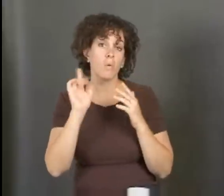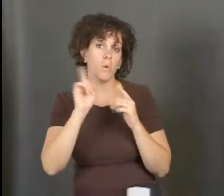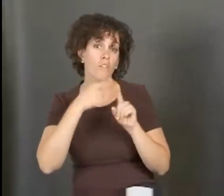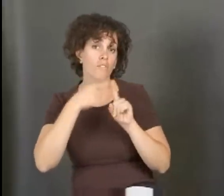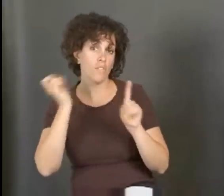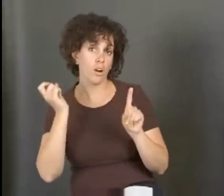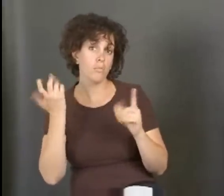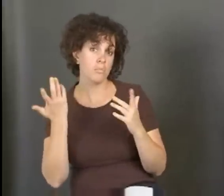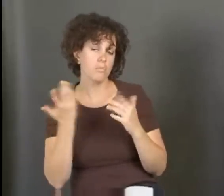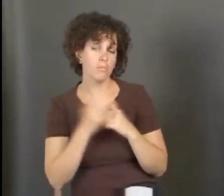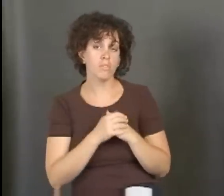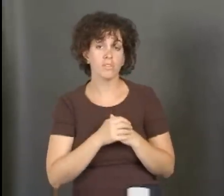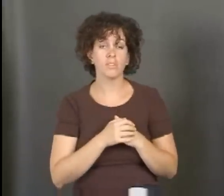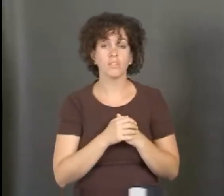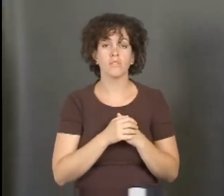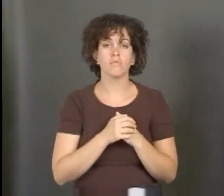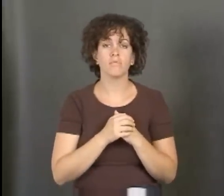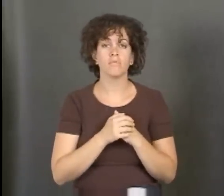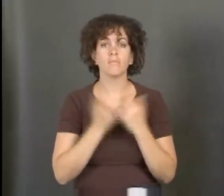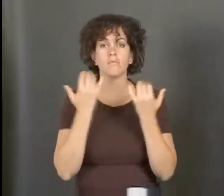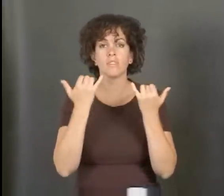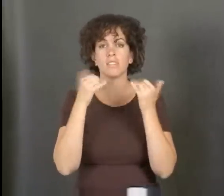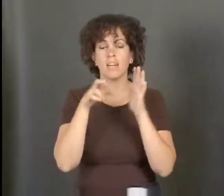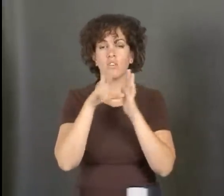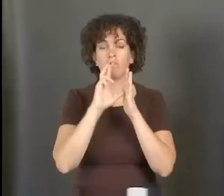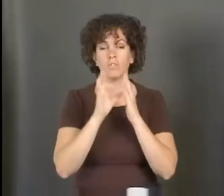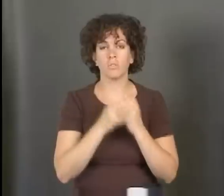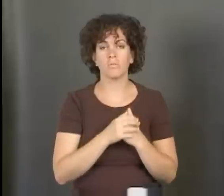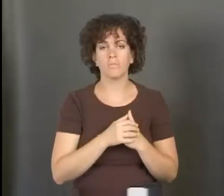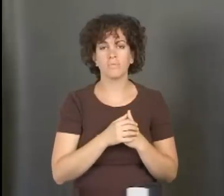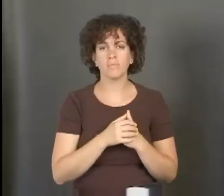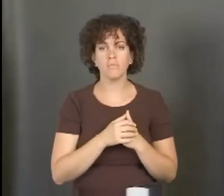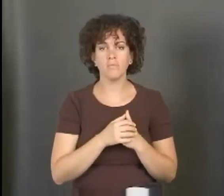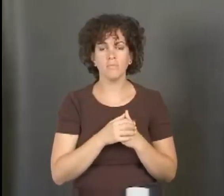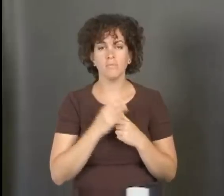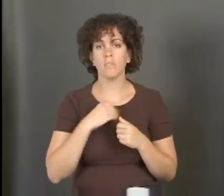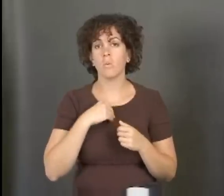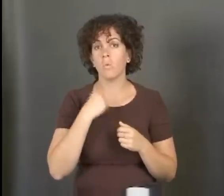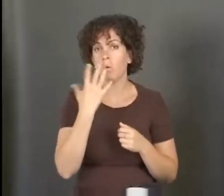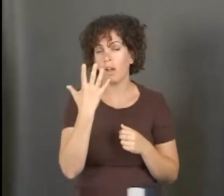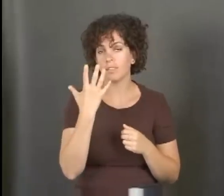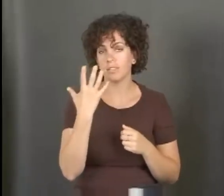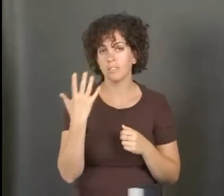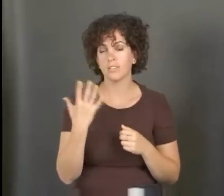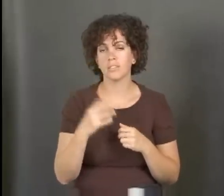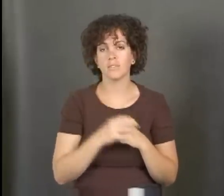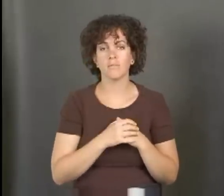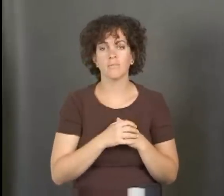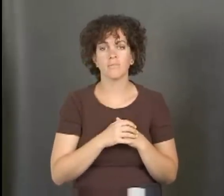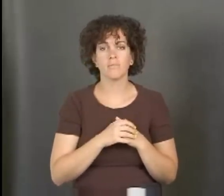Typically, you'll incorporate the color of the skin or where someone is from. Let's review. White,